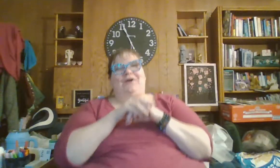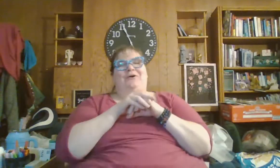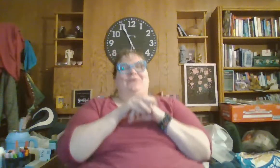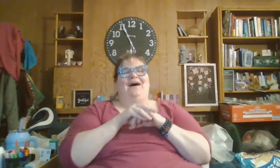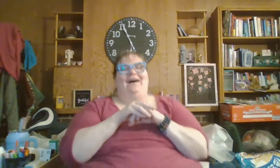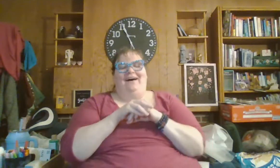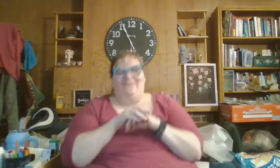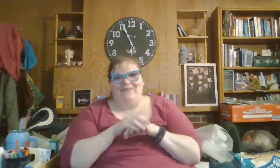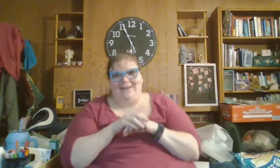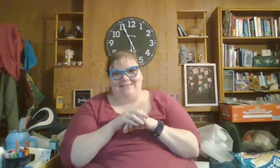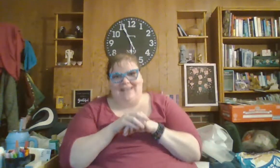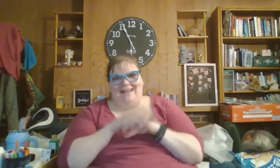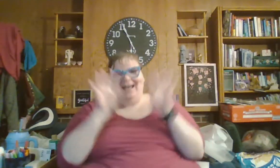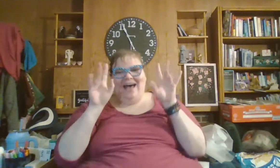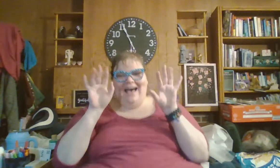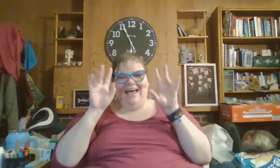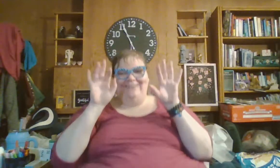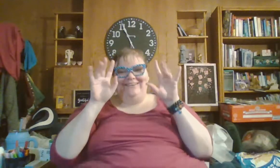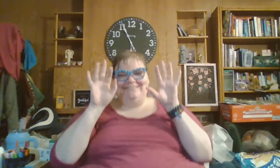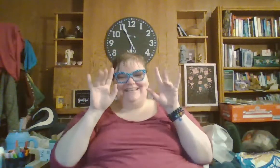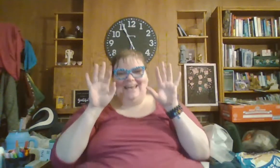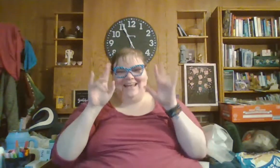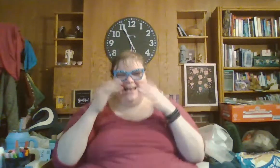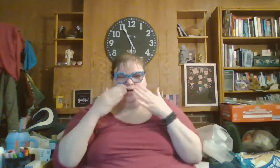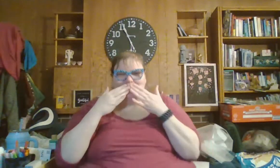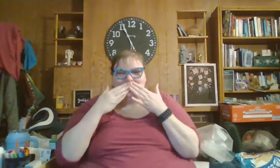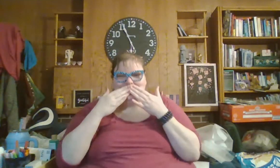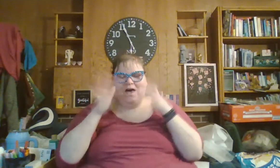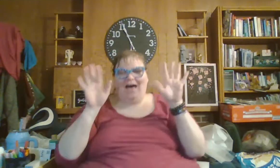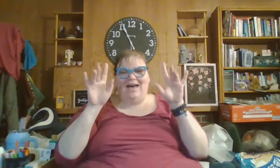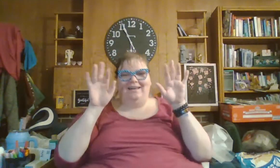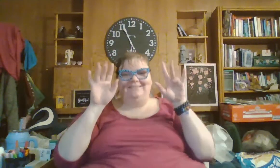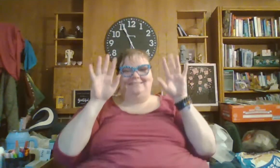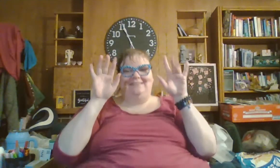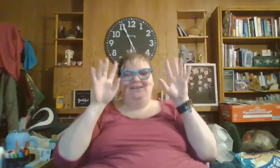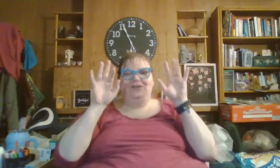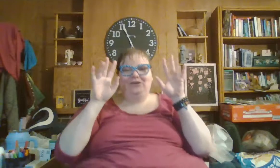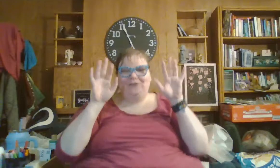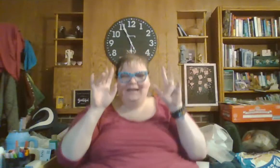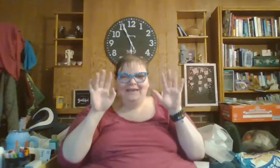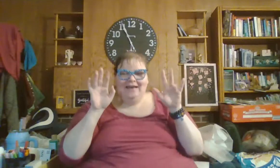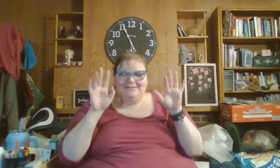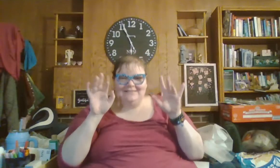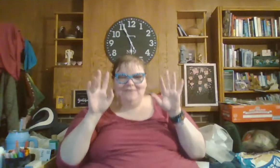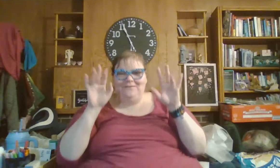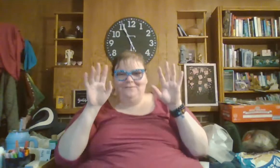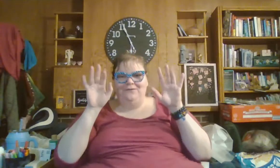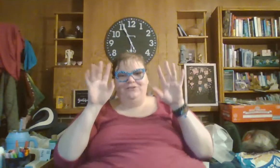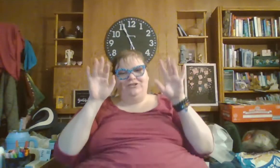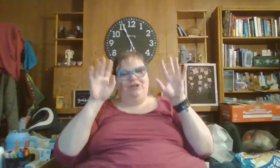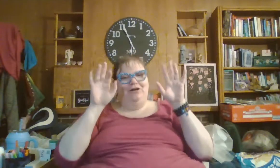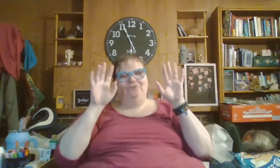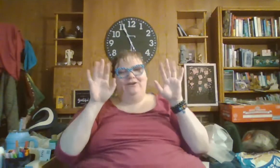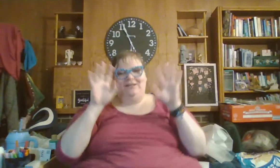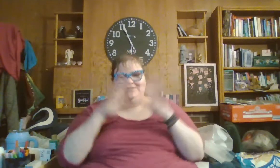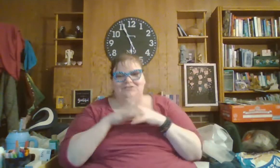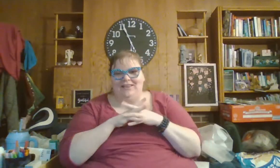So very exciting. Hi, Rosetta. Mwah, good to see you. How's life in the future over in